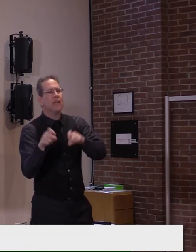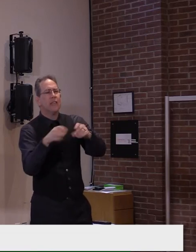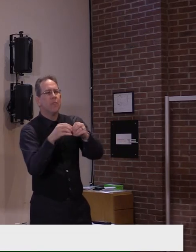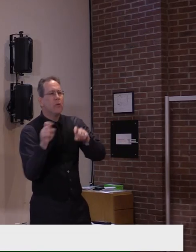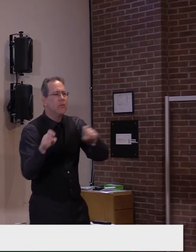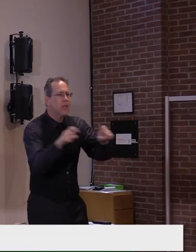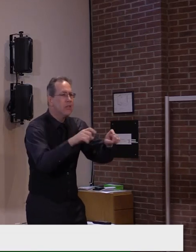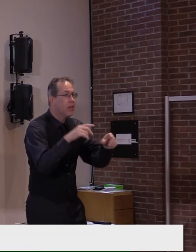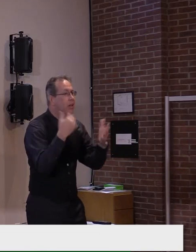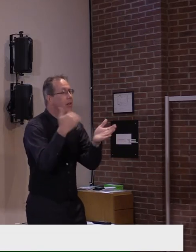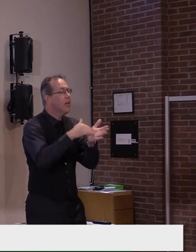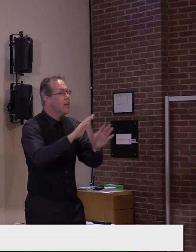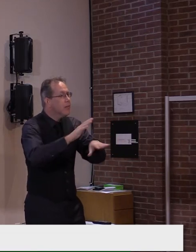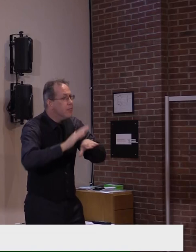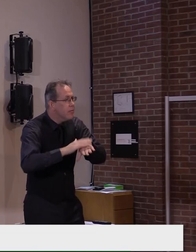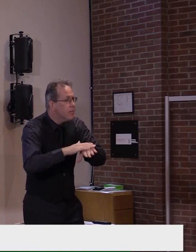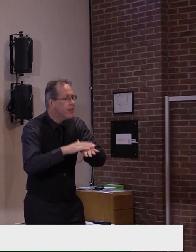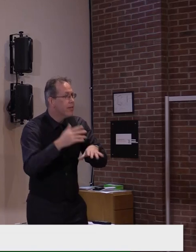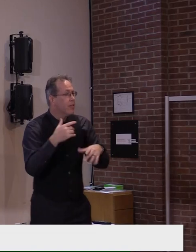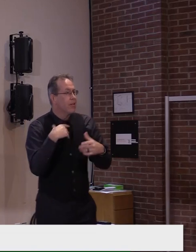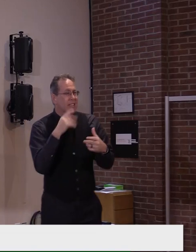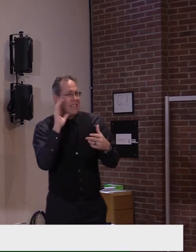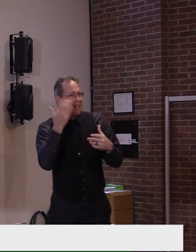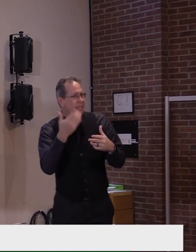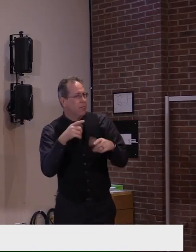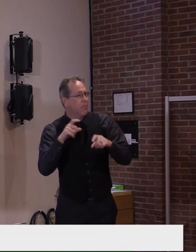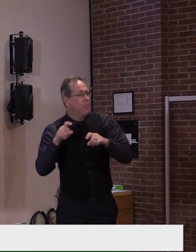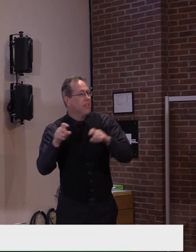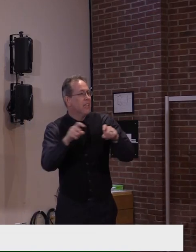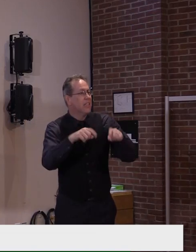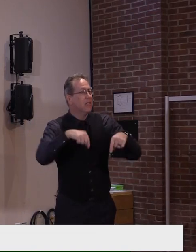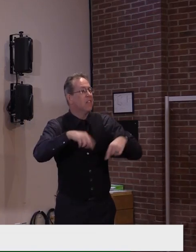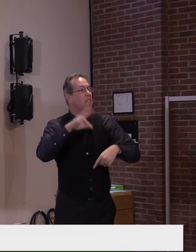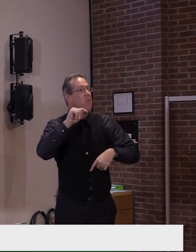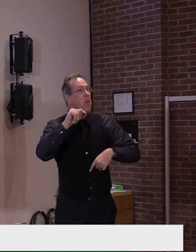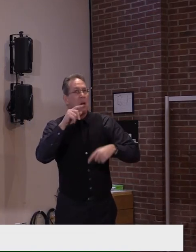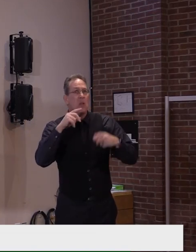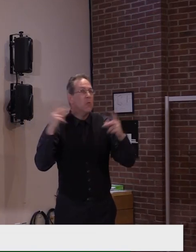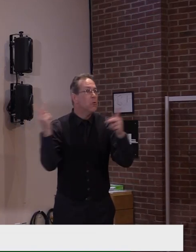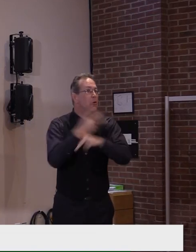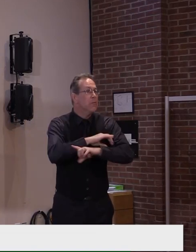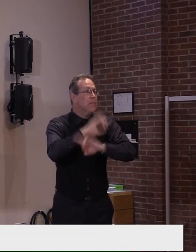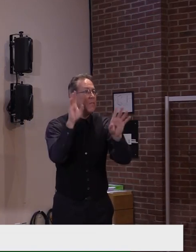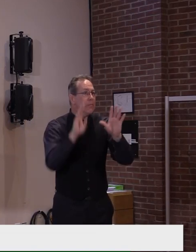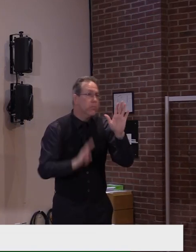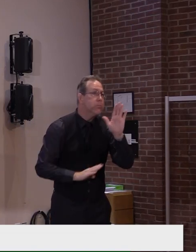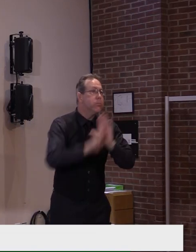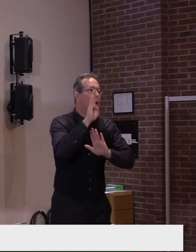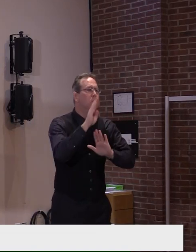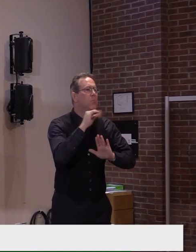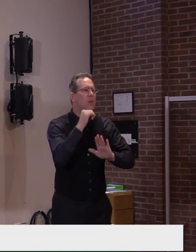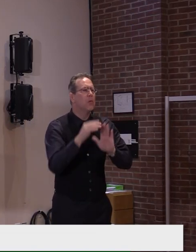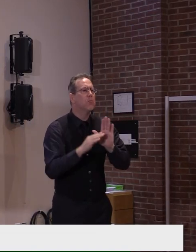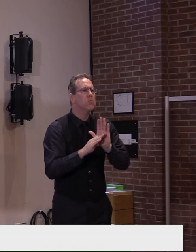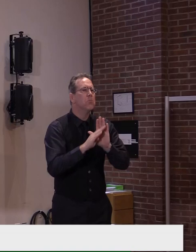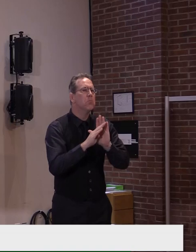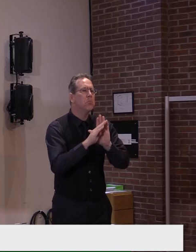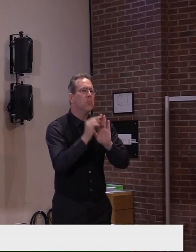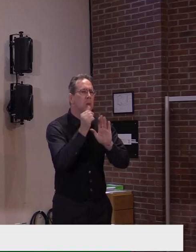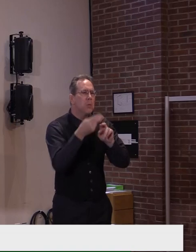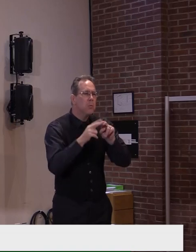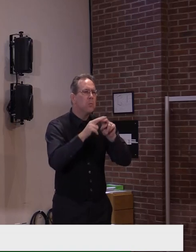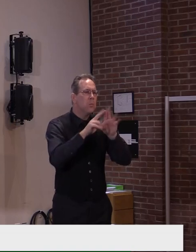appear like at the moment that Vermont has seen a case surge fueled by Omicron, which is certainly a good